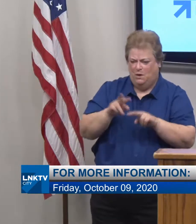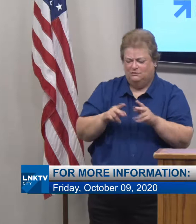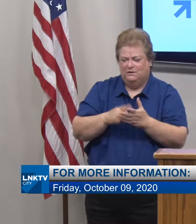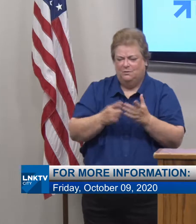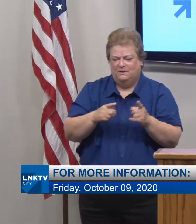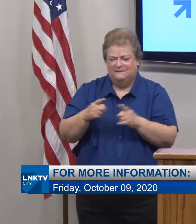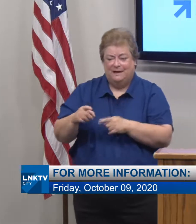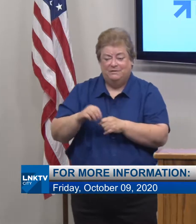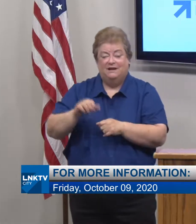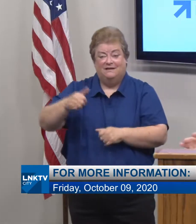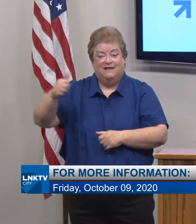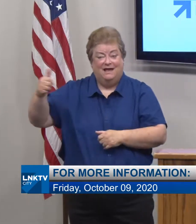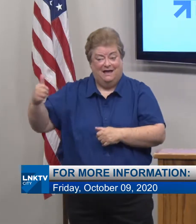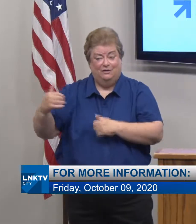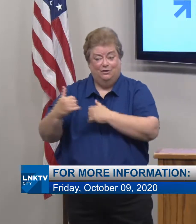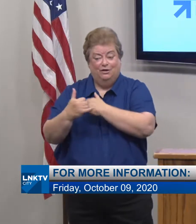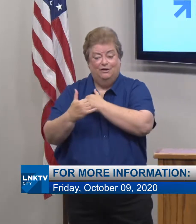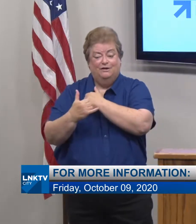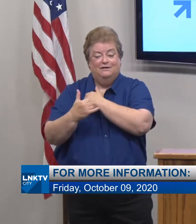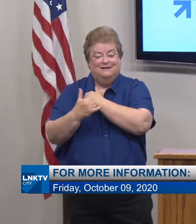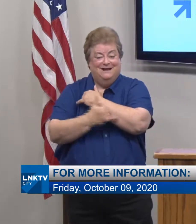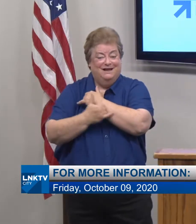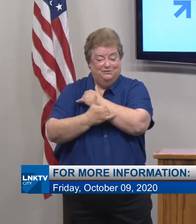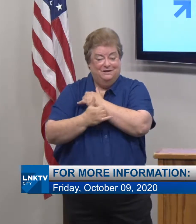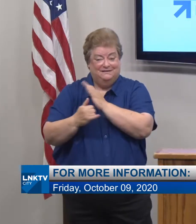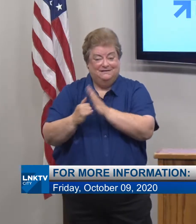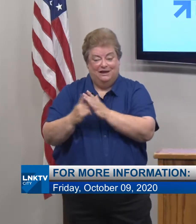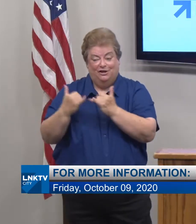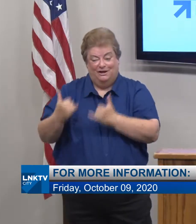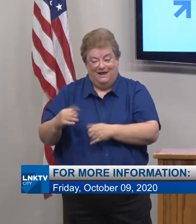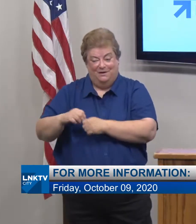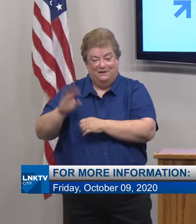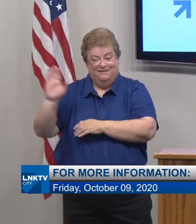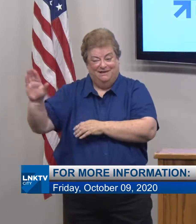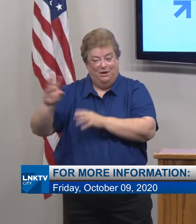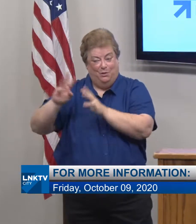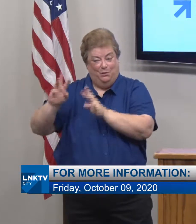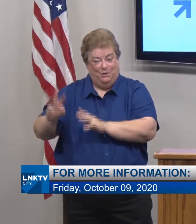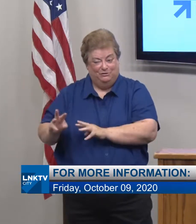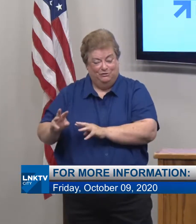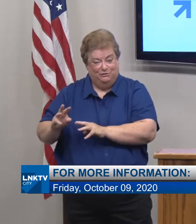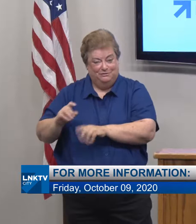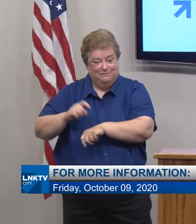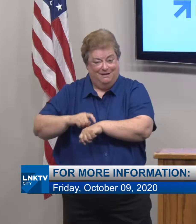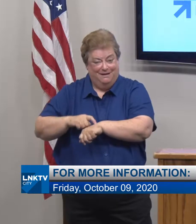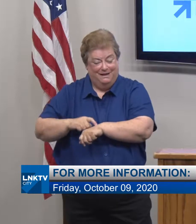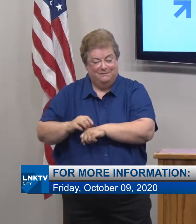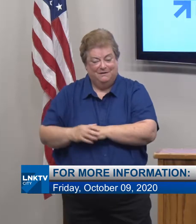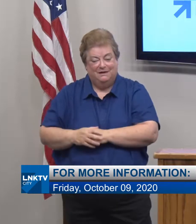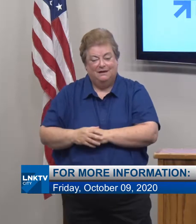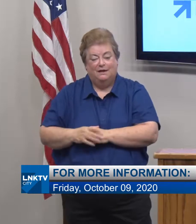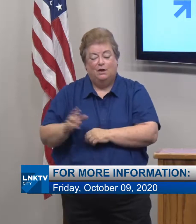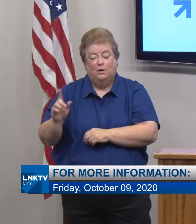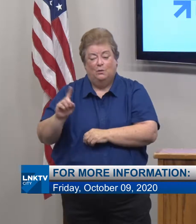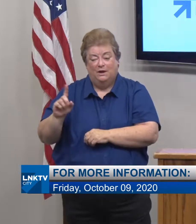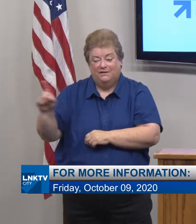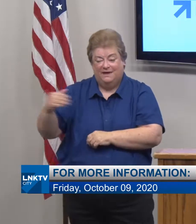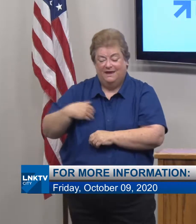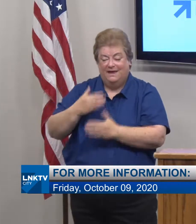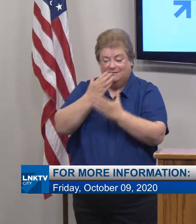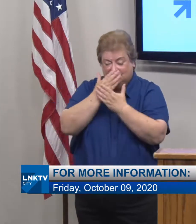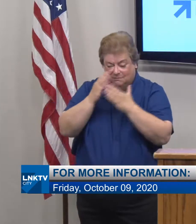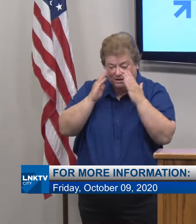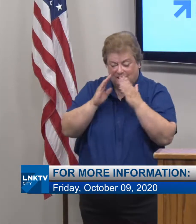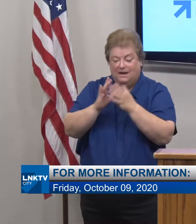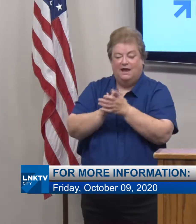other countries that are in their winter season now. And what we're seeing in those countries where they've had the mask wearing and the hand